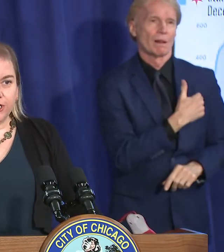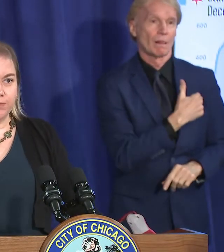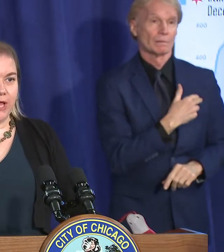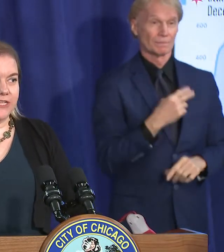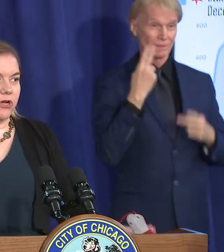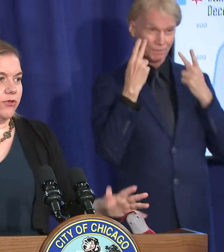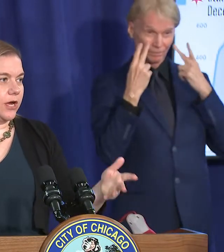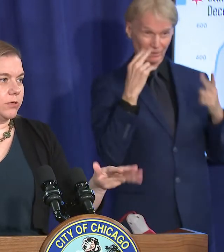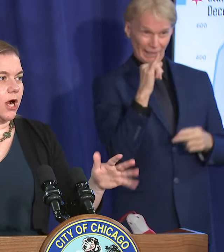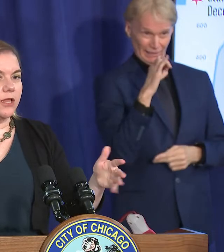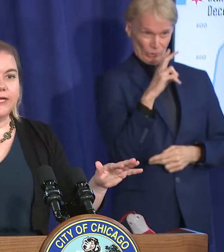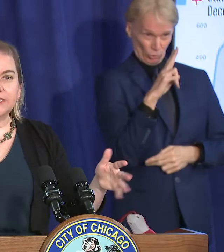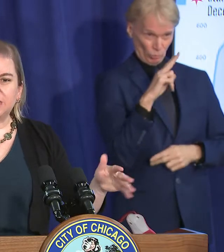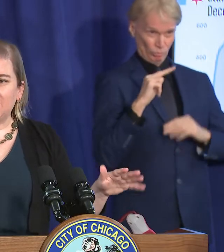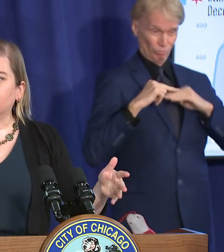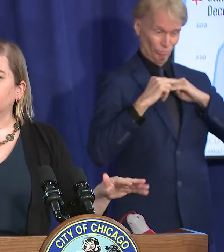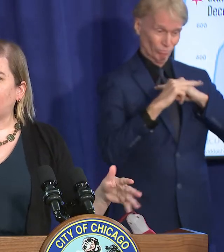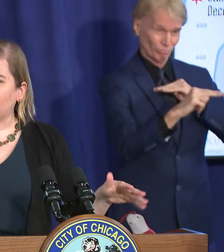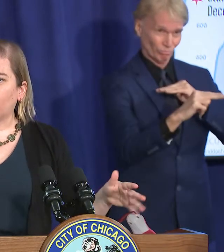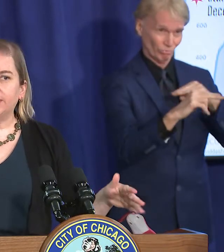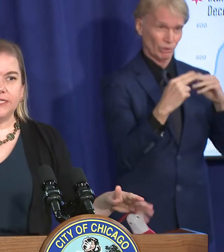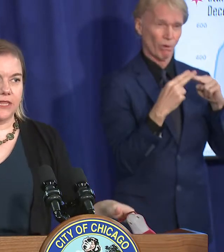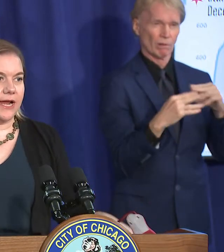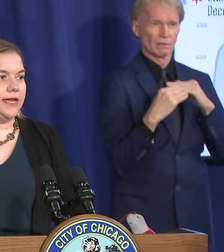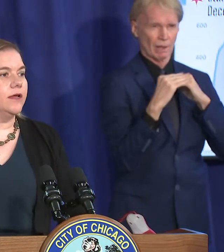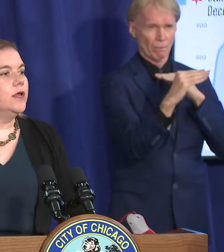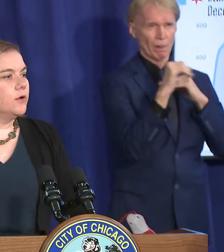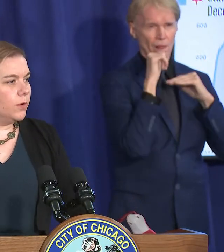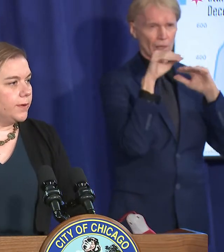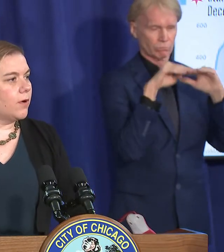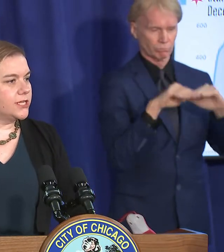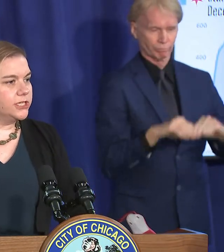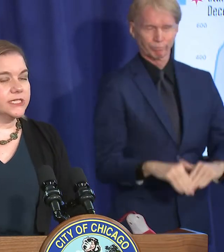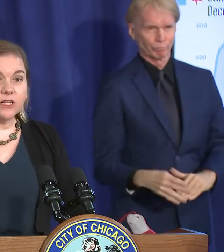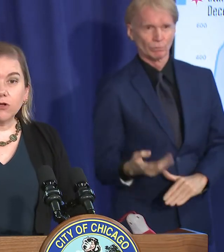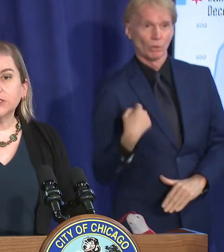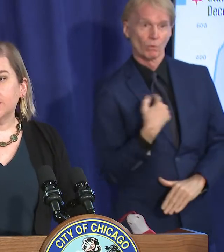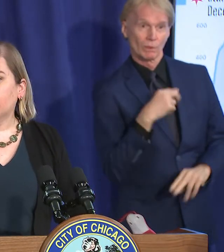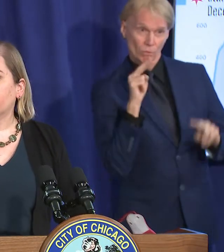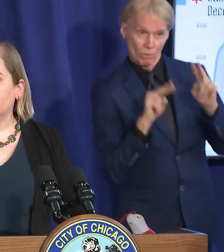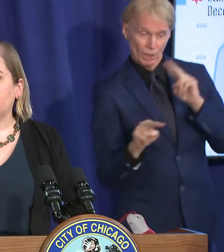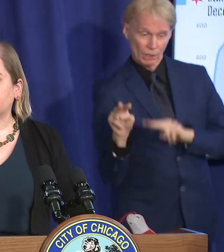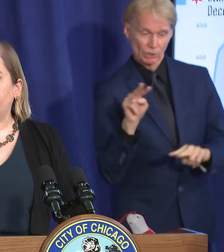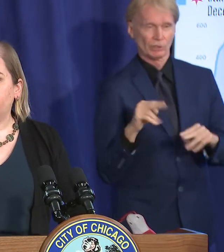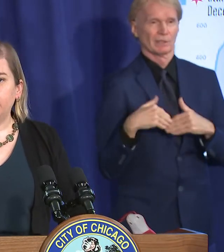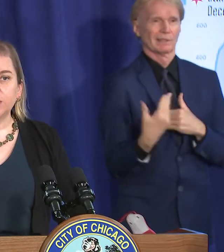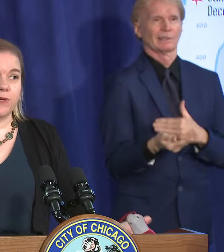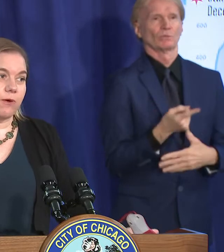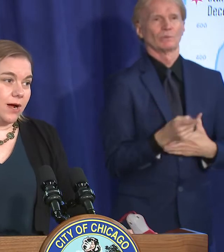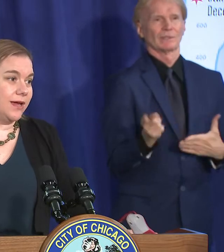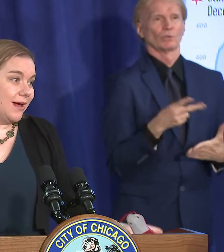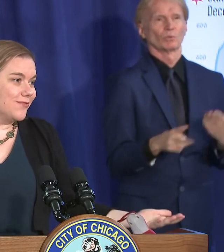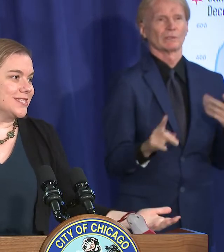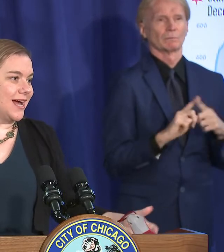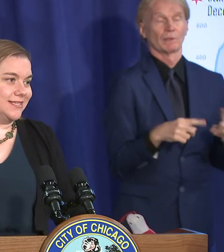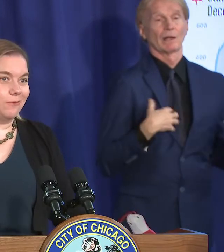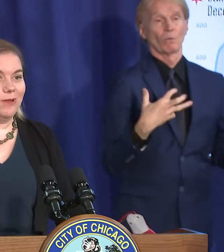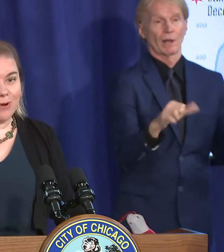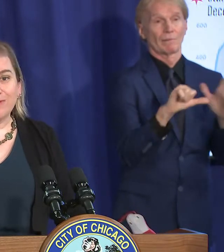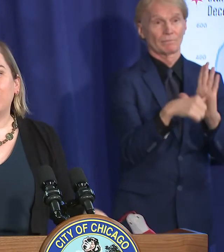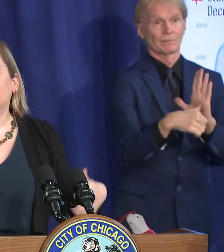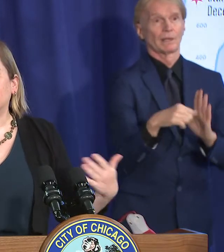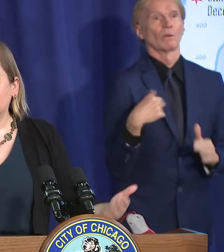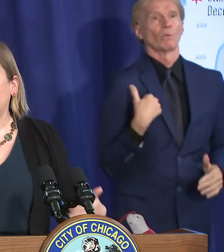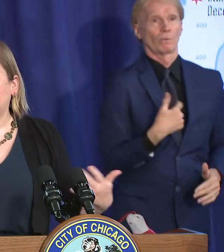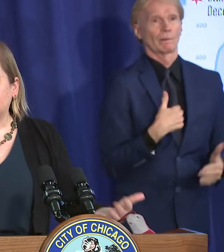just starting to plateau there. We're calling it stable, not quite declining. We'll be watching this closely over the next few weeks, but I want to emphasize